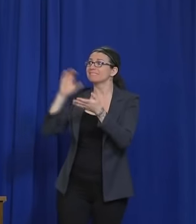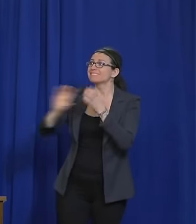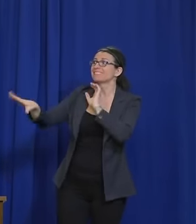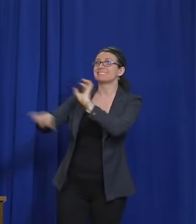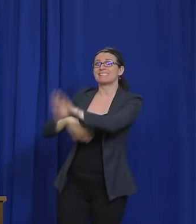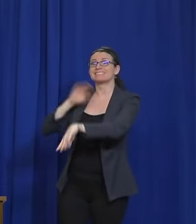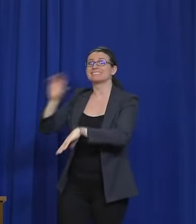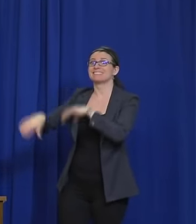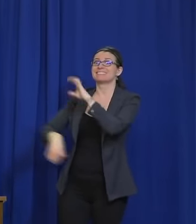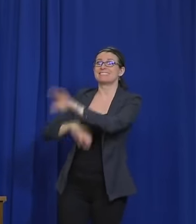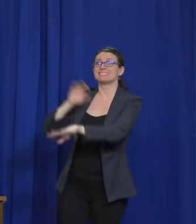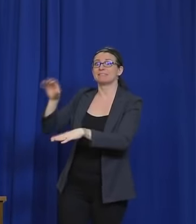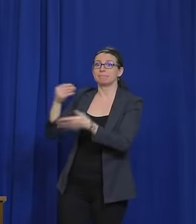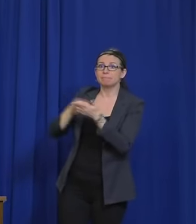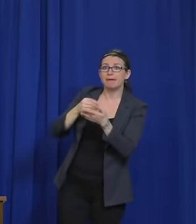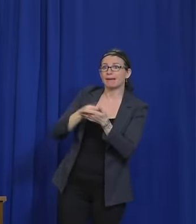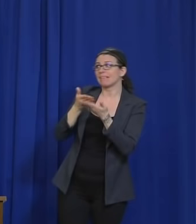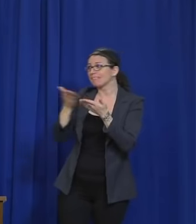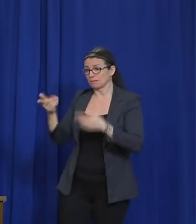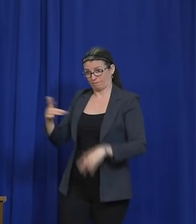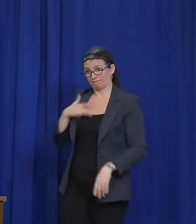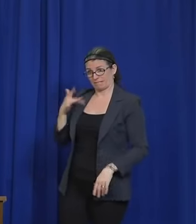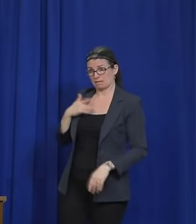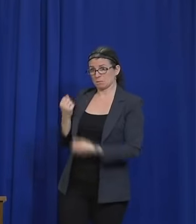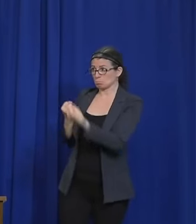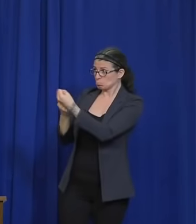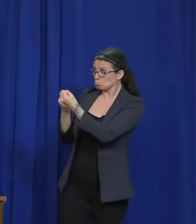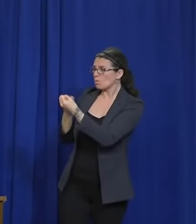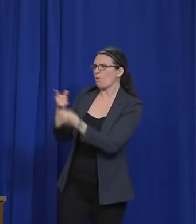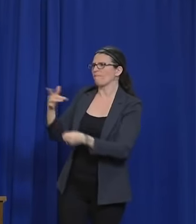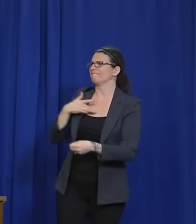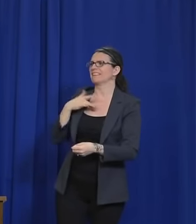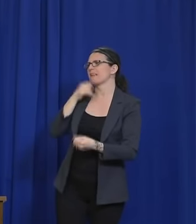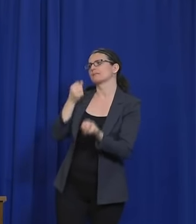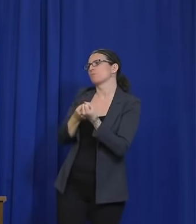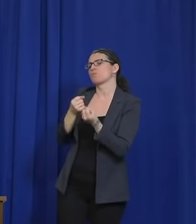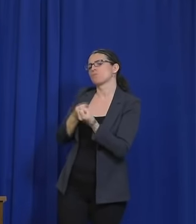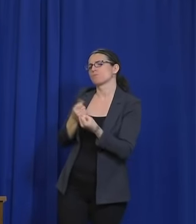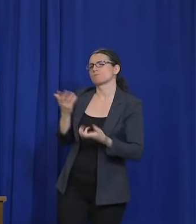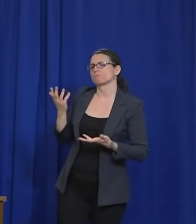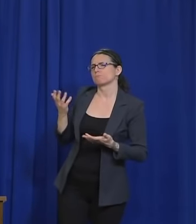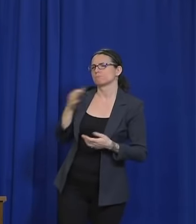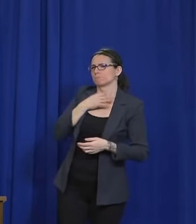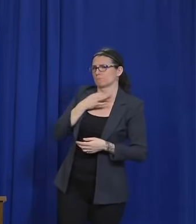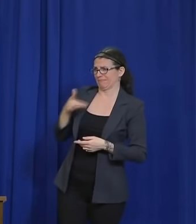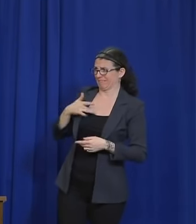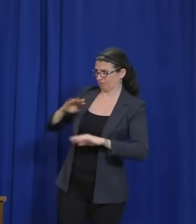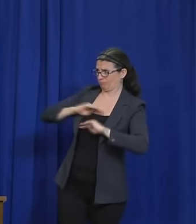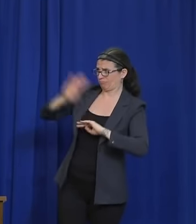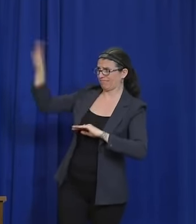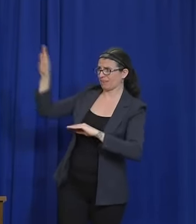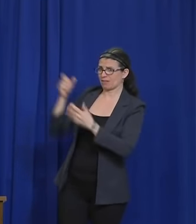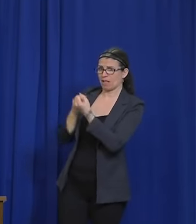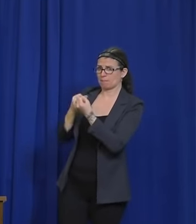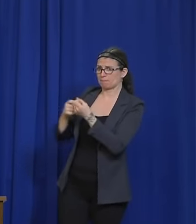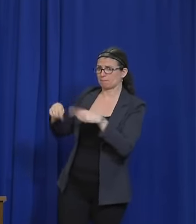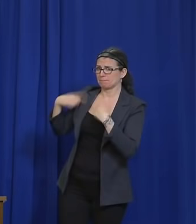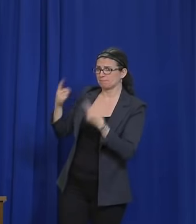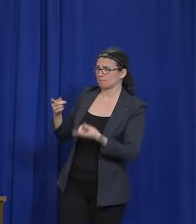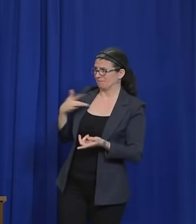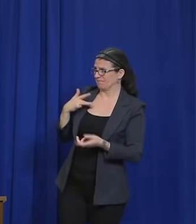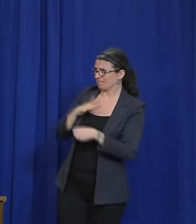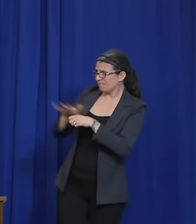enough support from them, or that you will get enough support from the feds in terms of whether it's getting the supplies you need to do to complete the